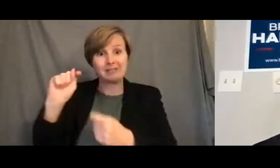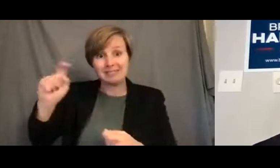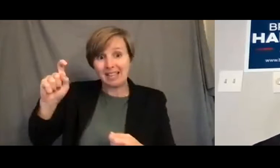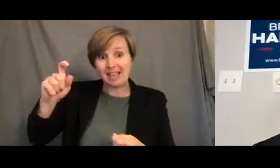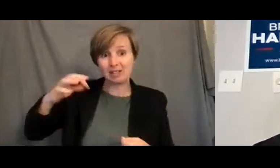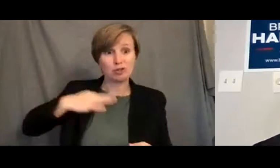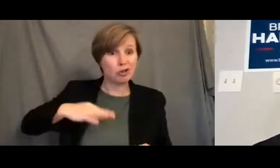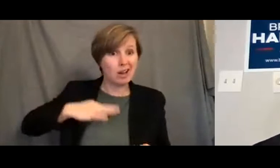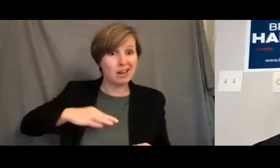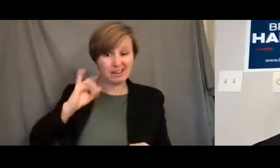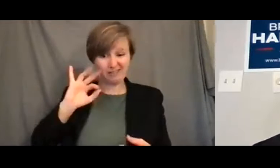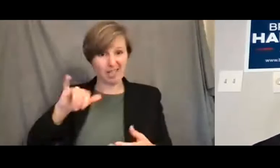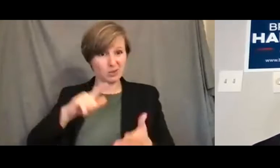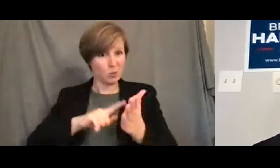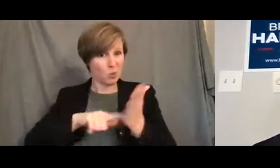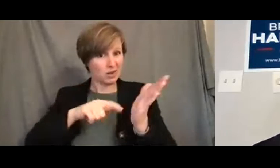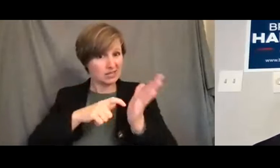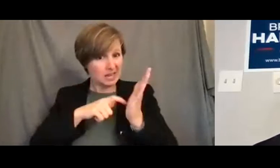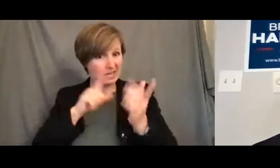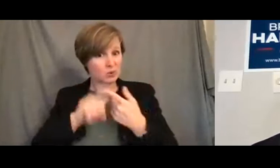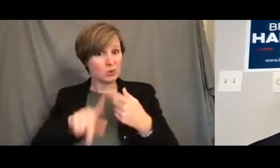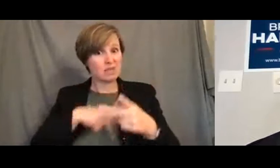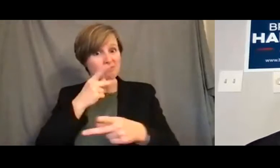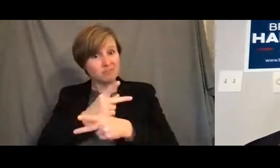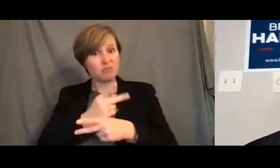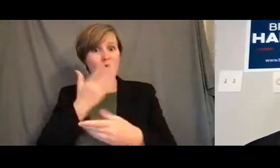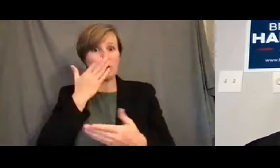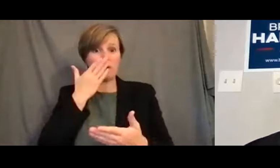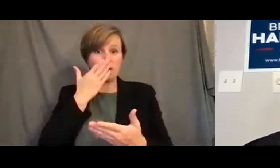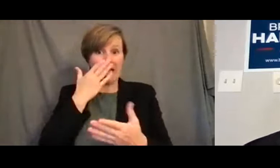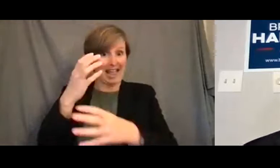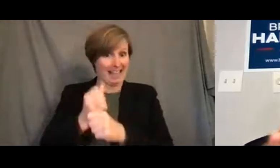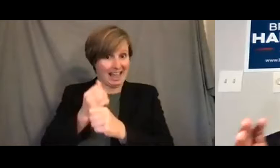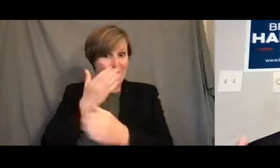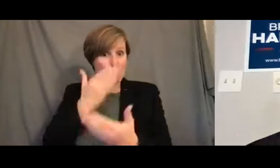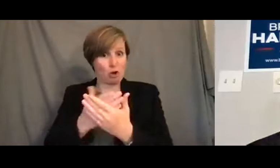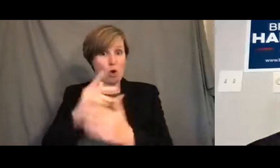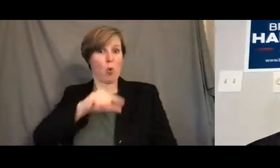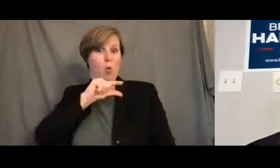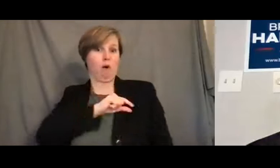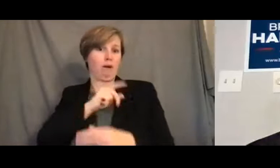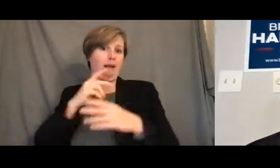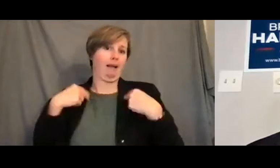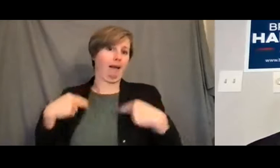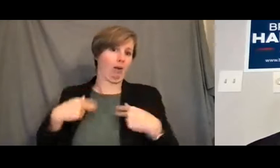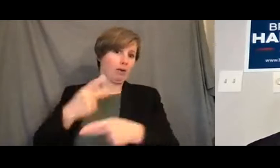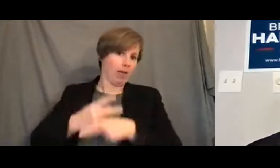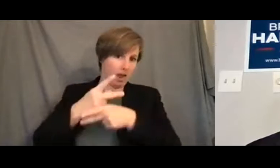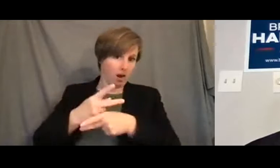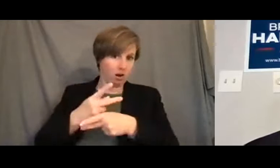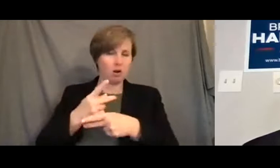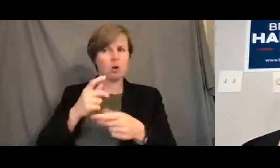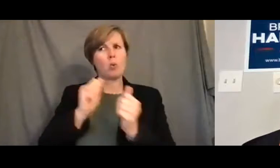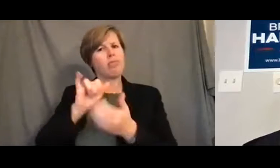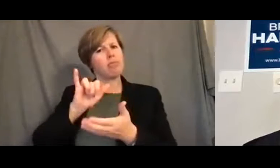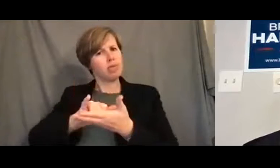it takes to get quality, sustained healthcare. I think with a combination of those things,